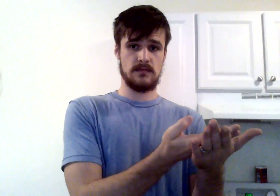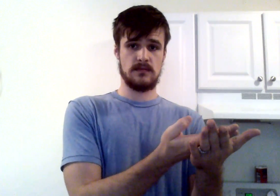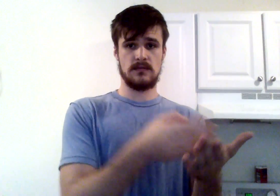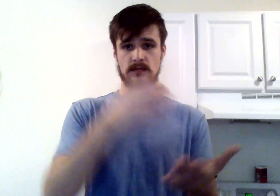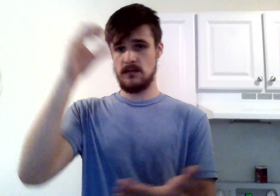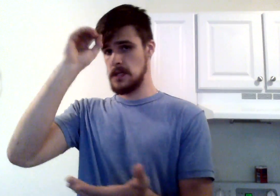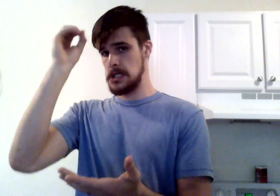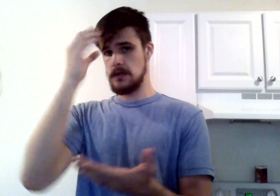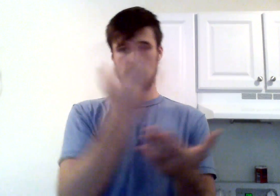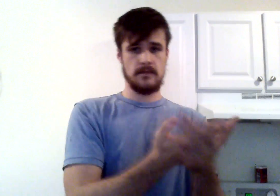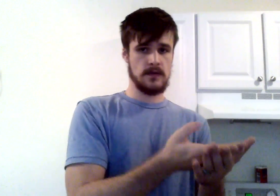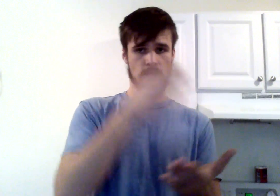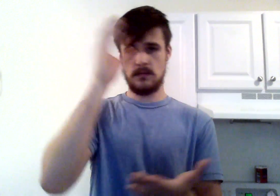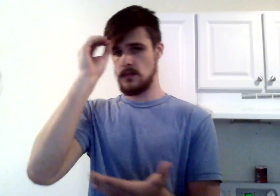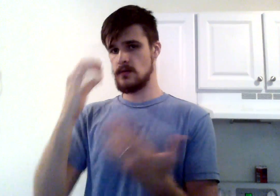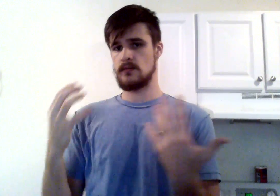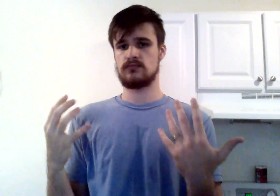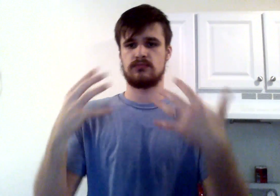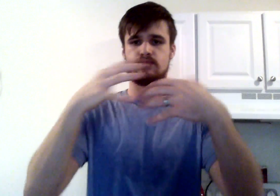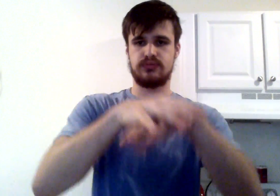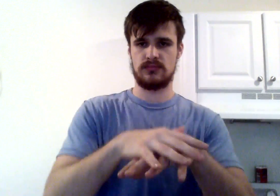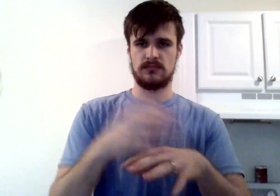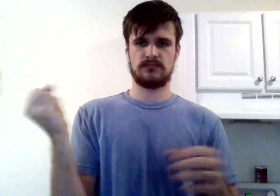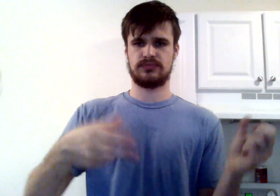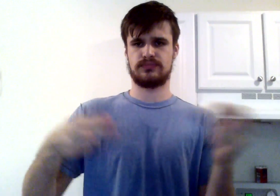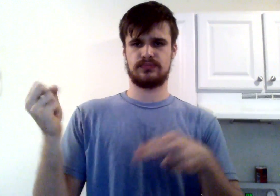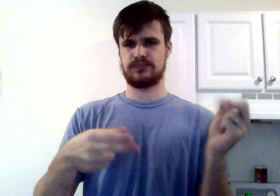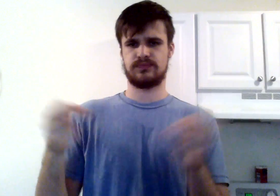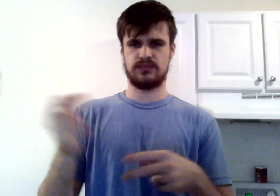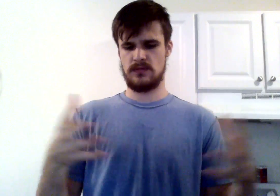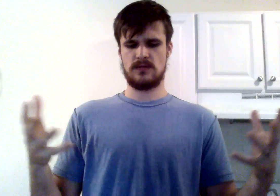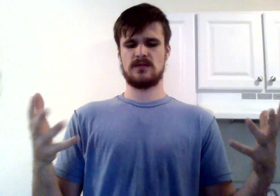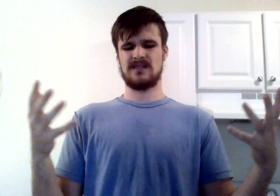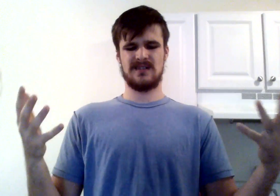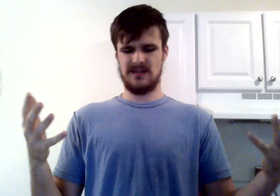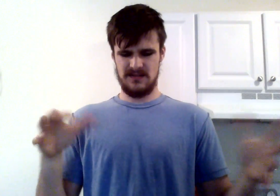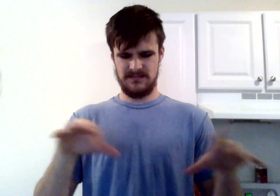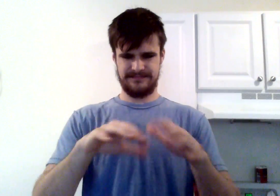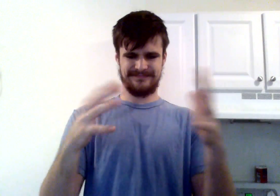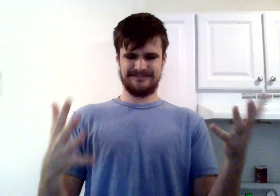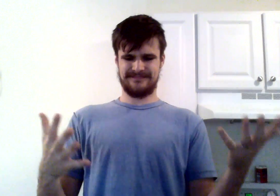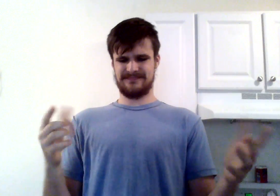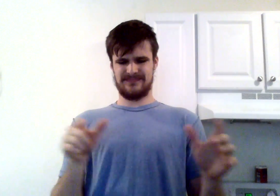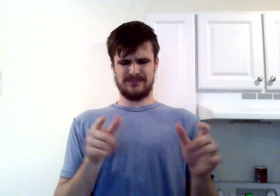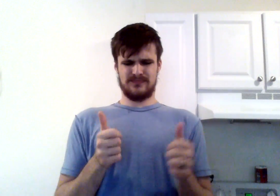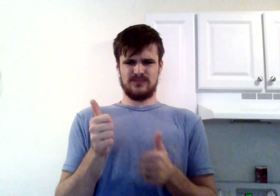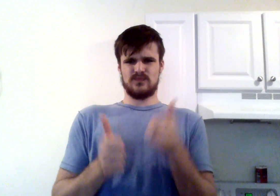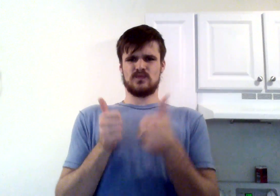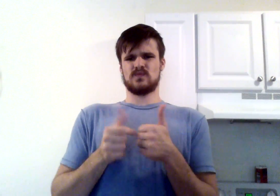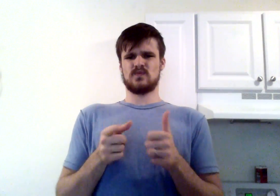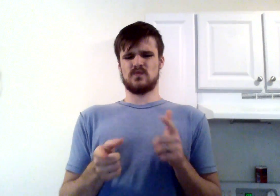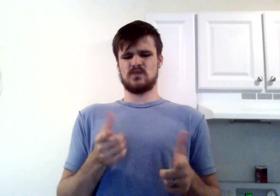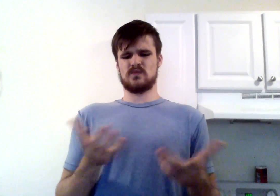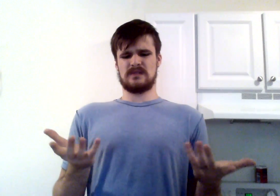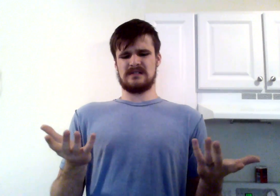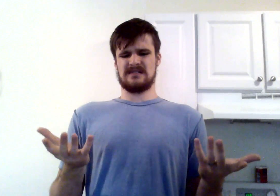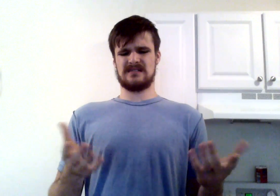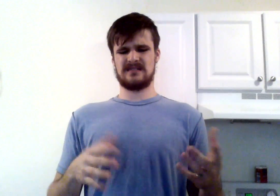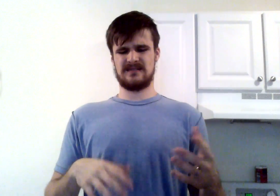conflated, you're listening into the wind. You know, somebody is bombarding you with their opinions as if they were true. It's difficult to listen to that. So